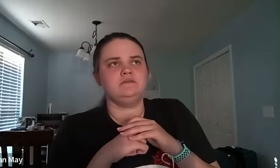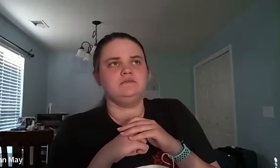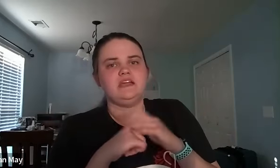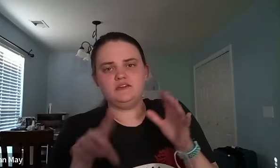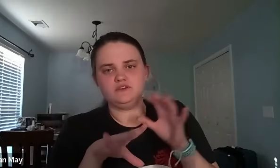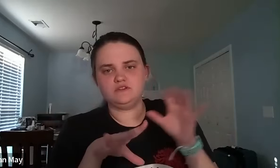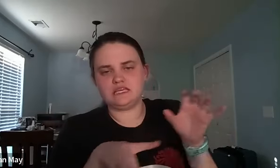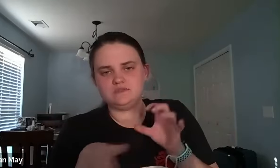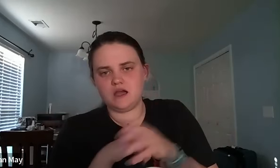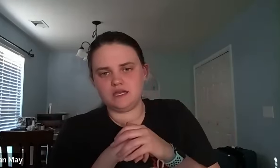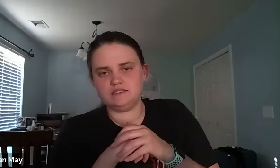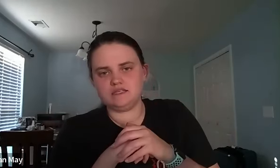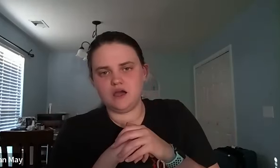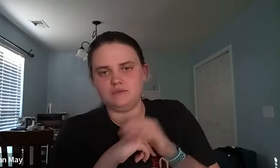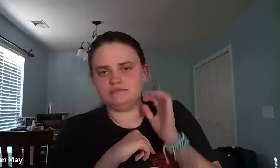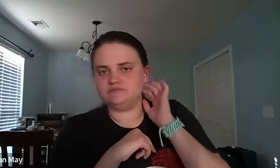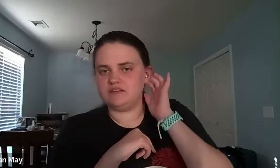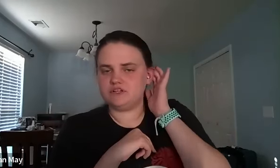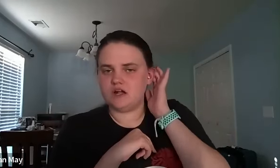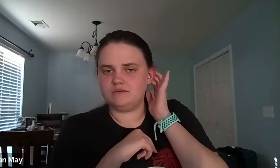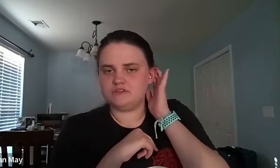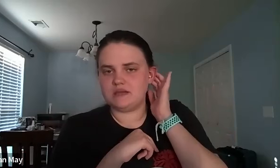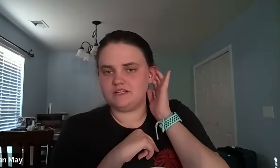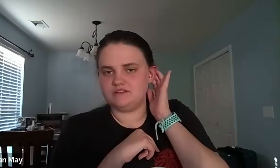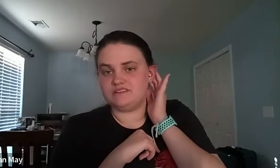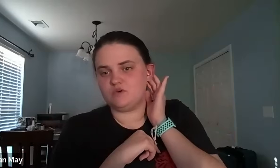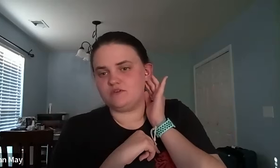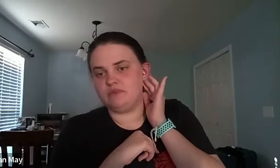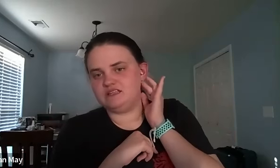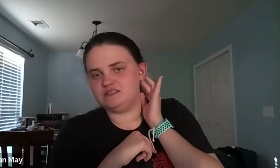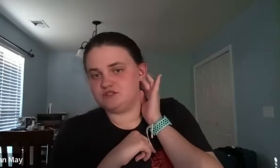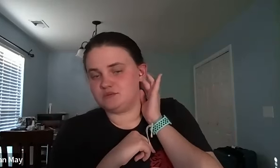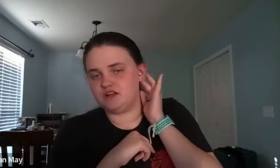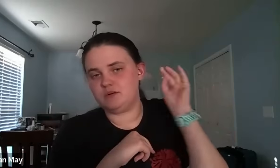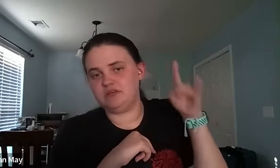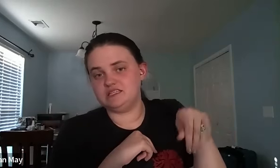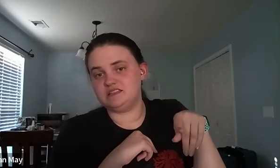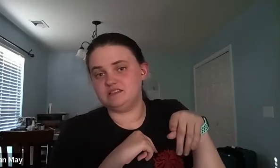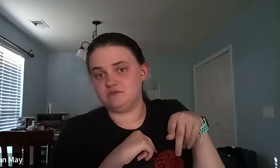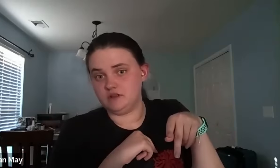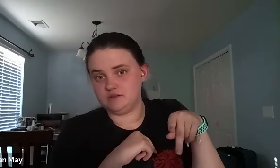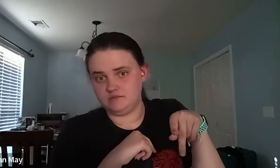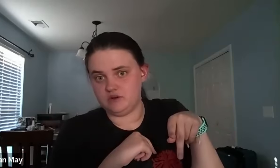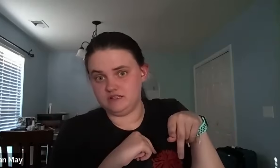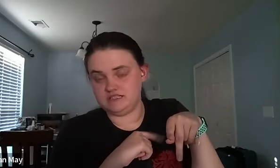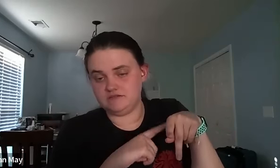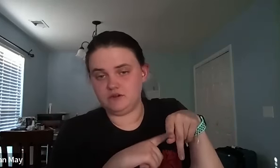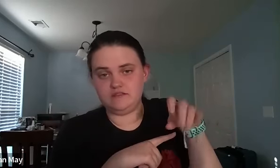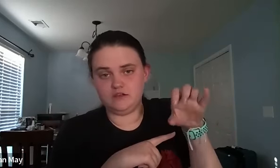they kind of are the same signs. If you're talking, most of the time I do see this more for beans. If someone's talking about peas and it's really important, it's different. They'll just